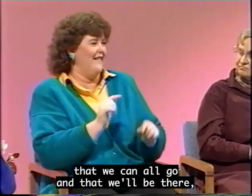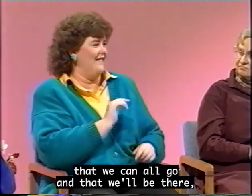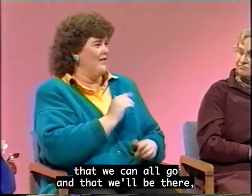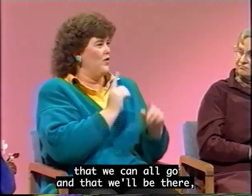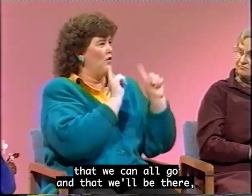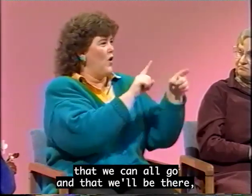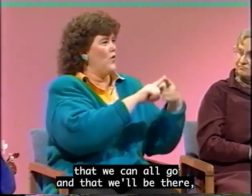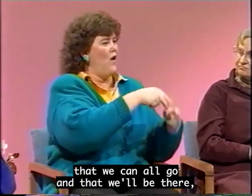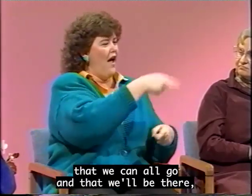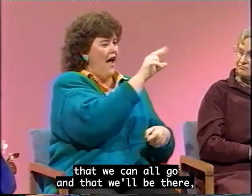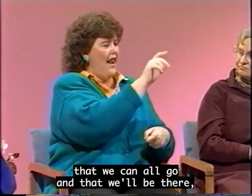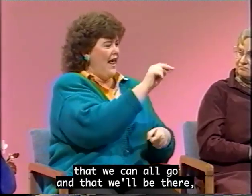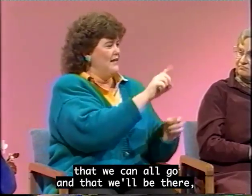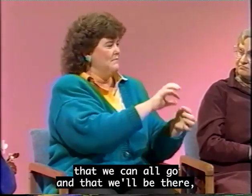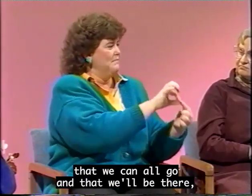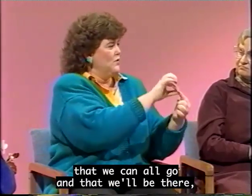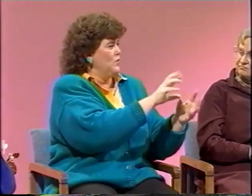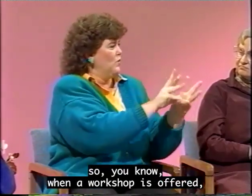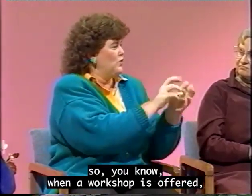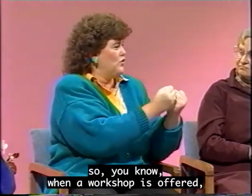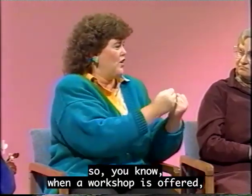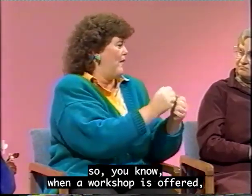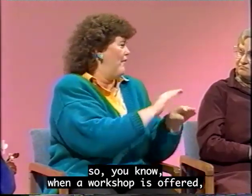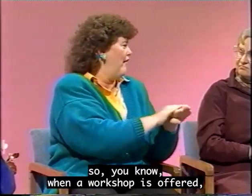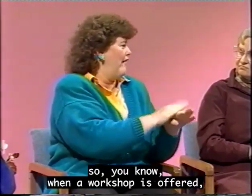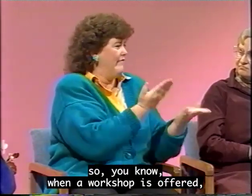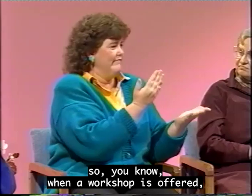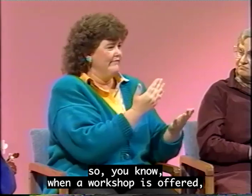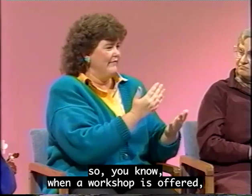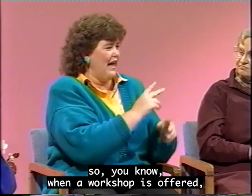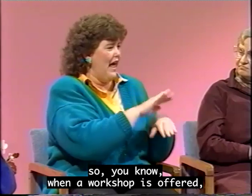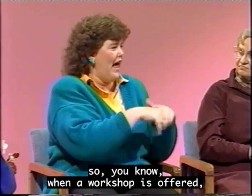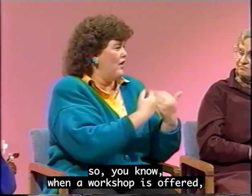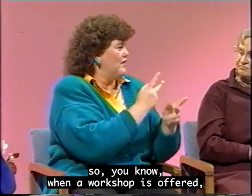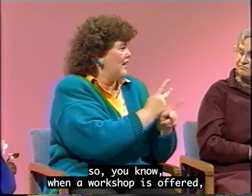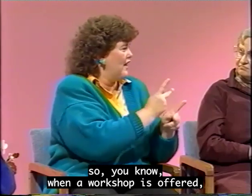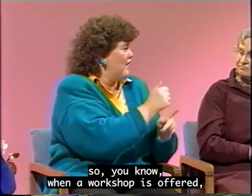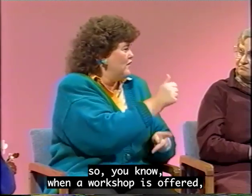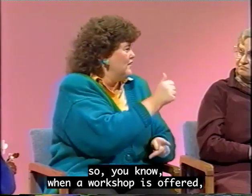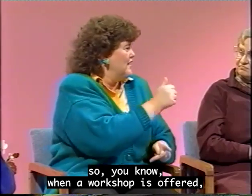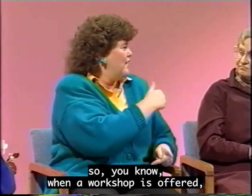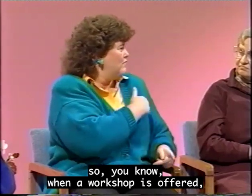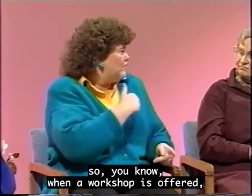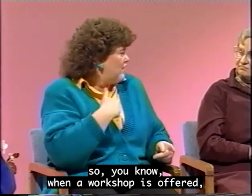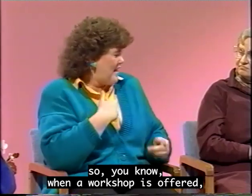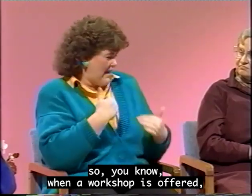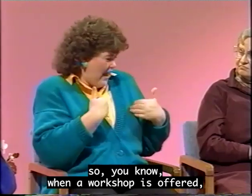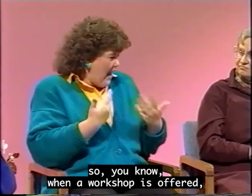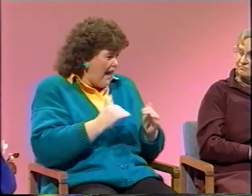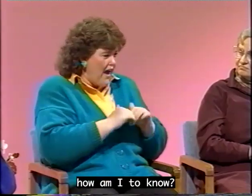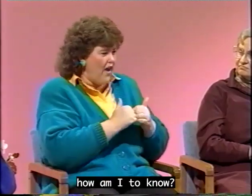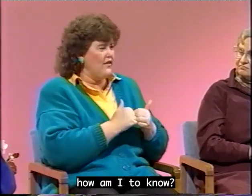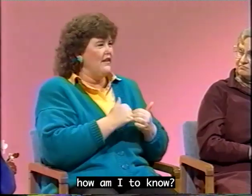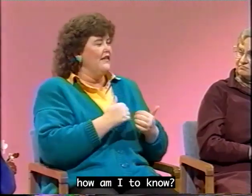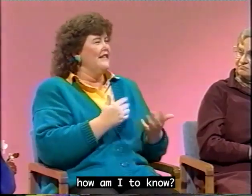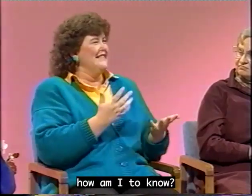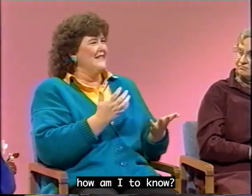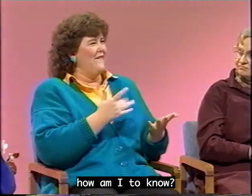go and that we'll be there. So, when a workshop is offered, how am I to